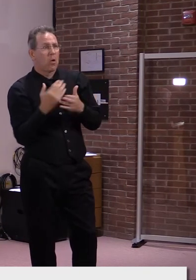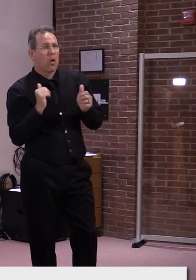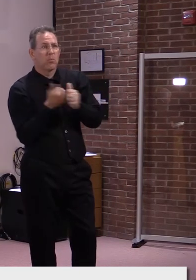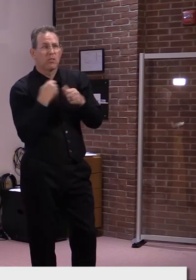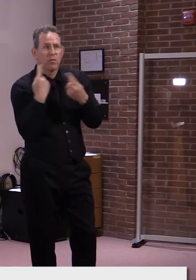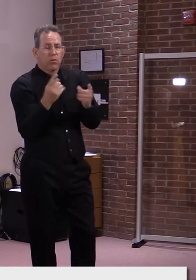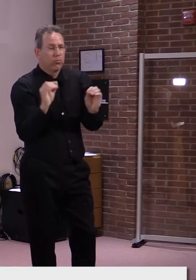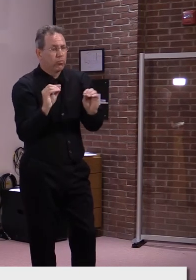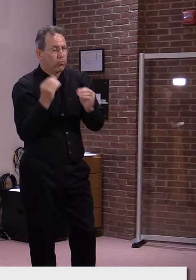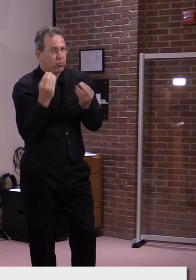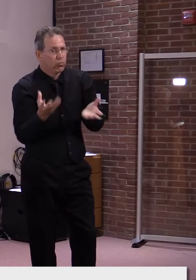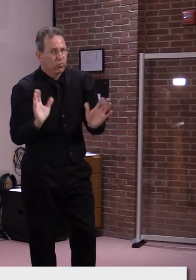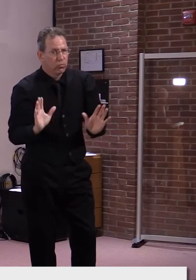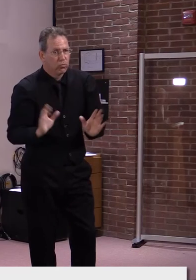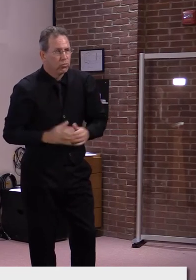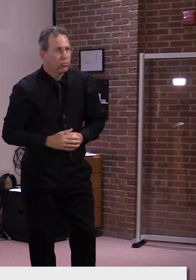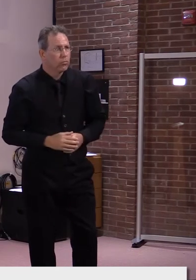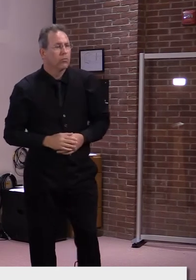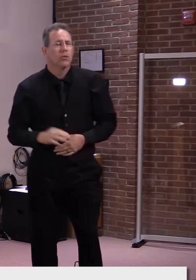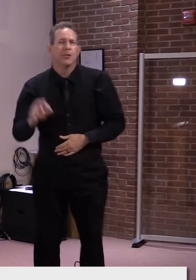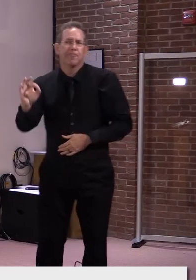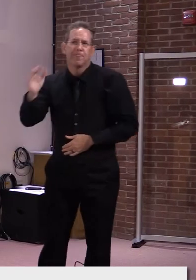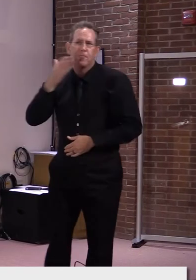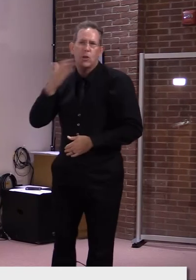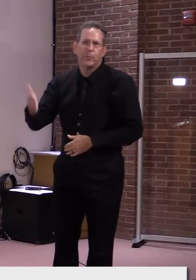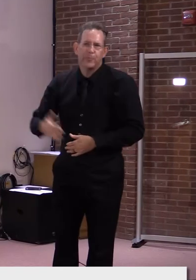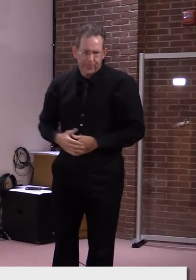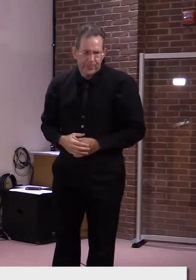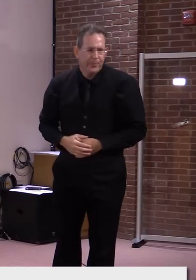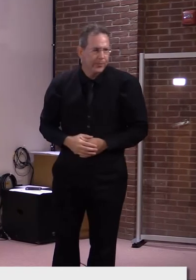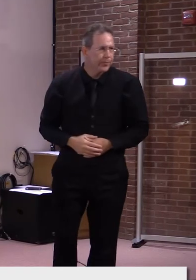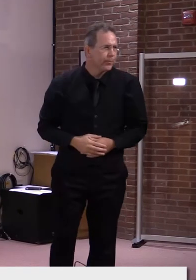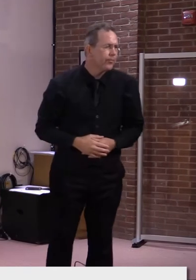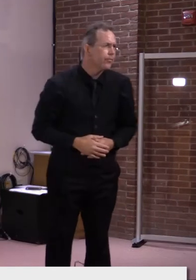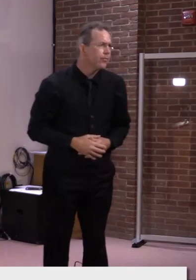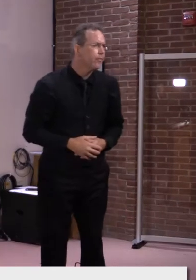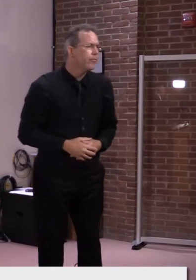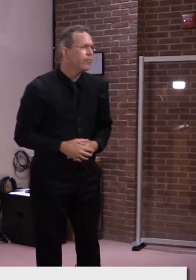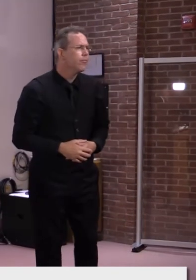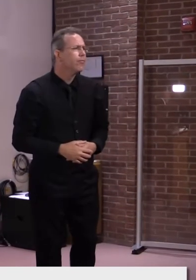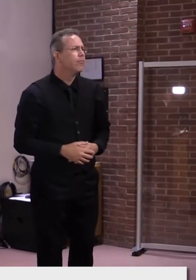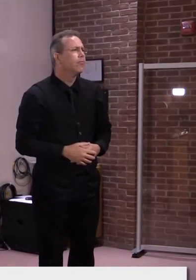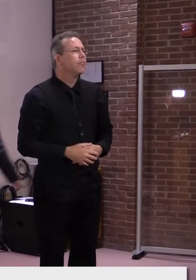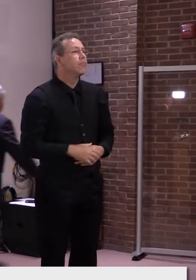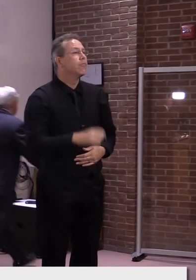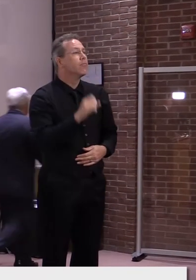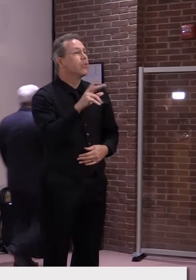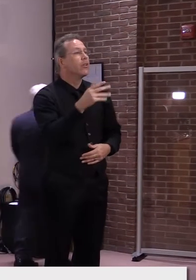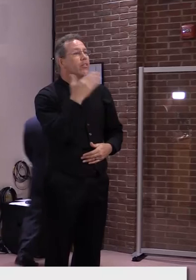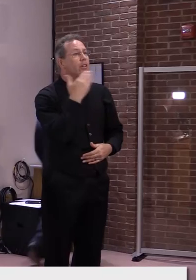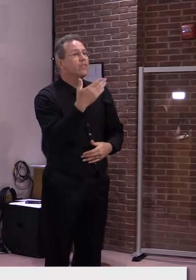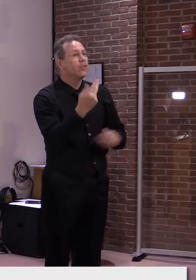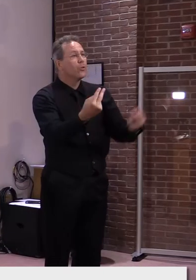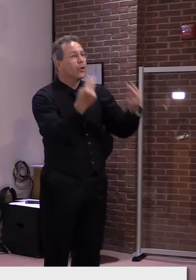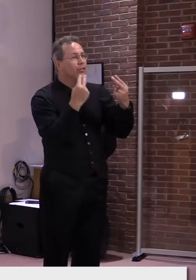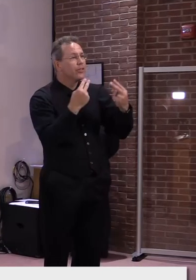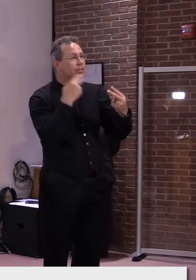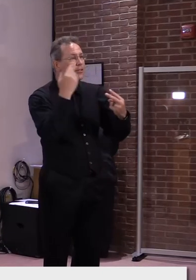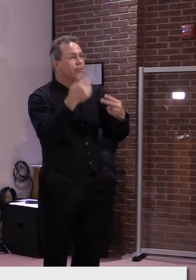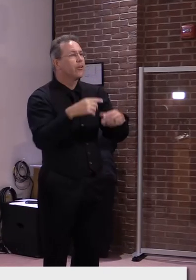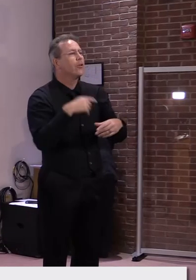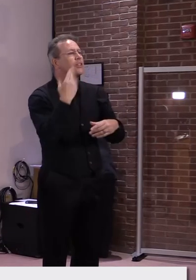Okay, thank you very much. All right. Thanks again for tuning in. We'll see you